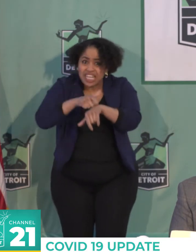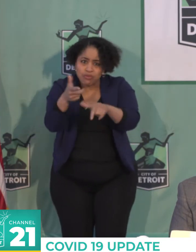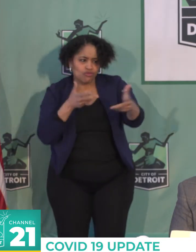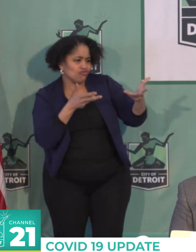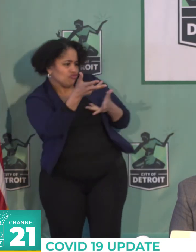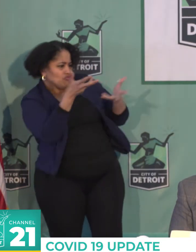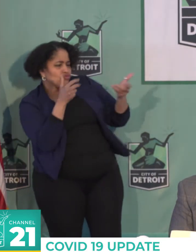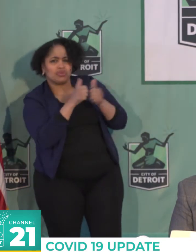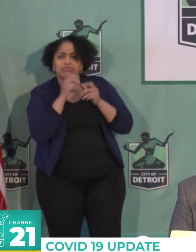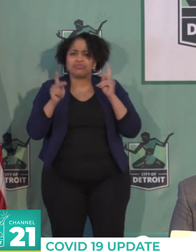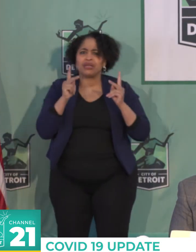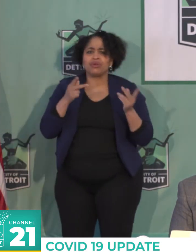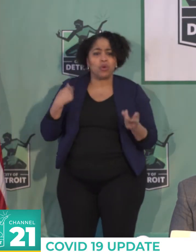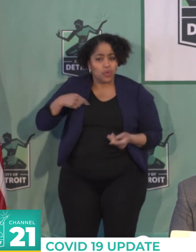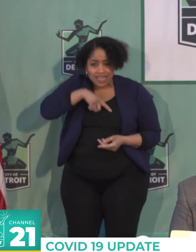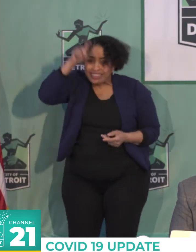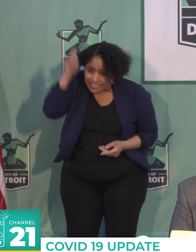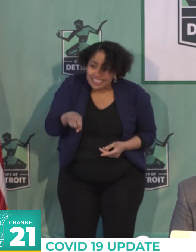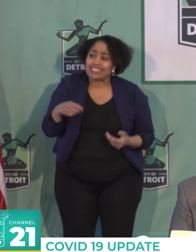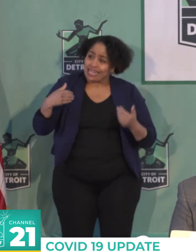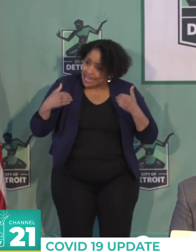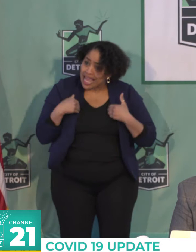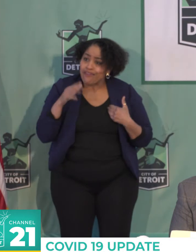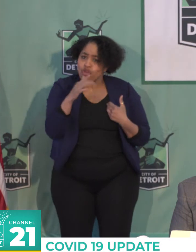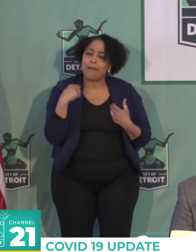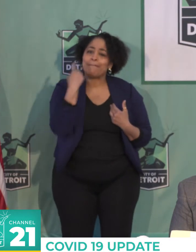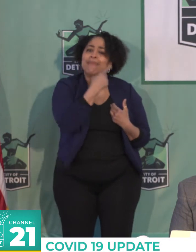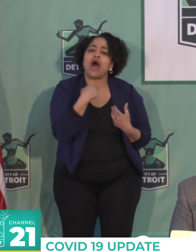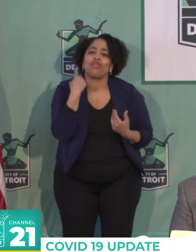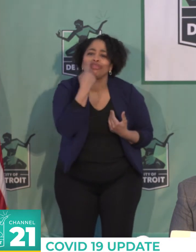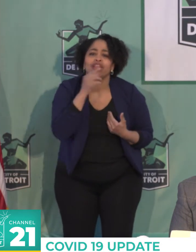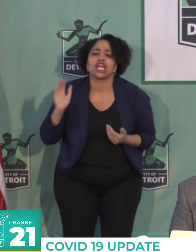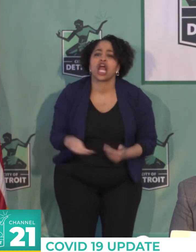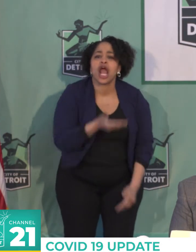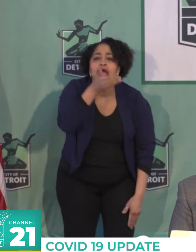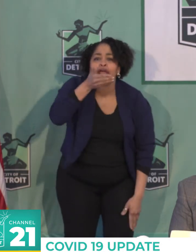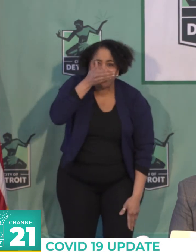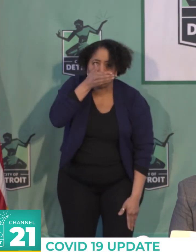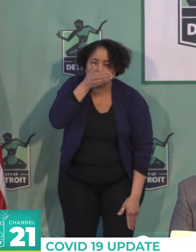people, we need to have our mouths covered.